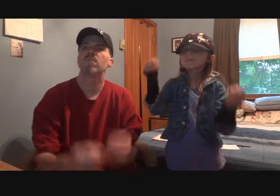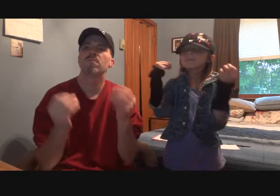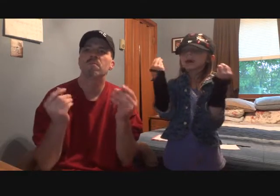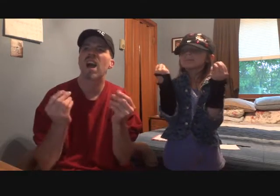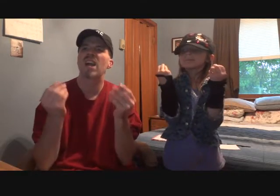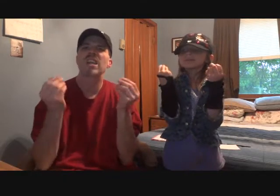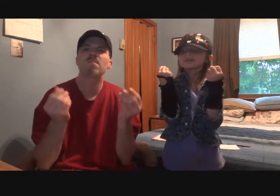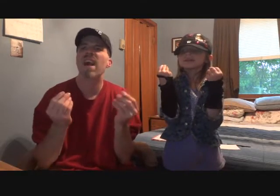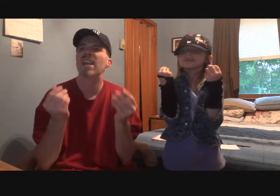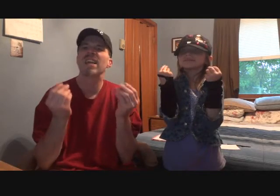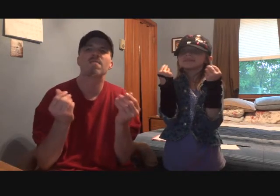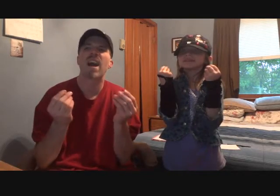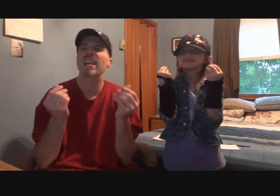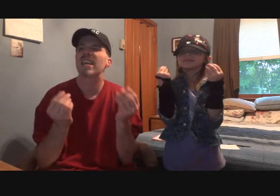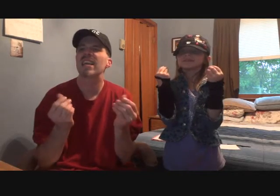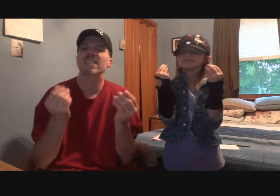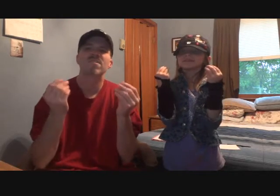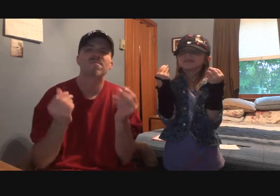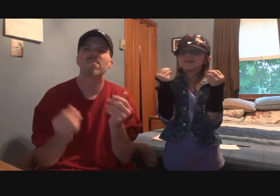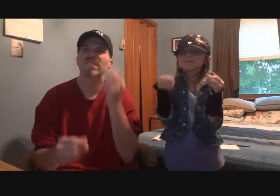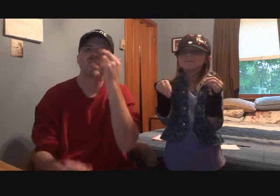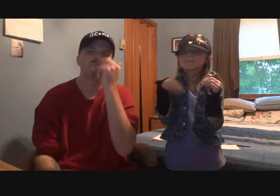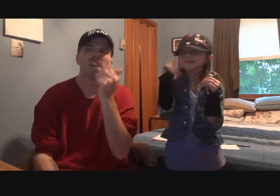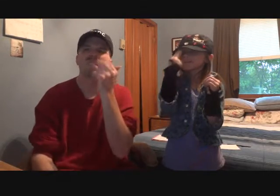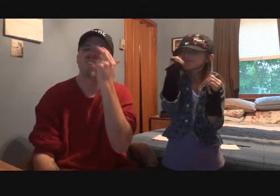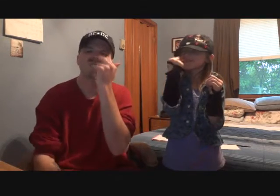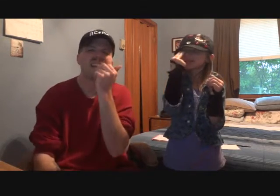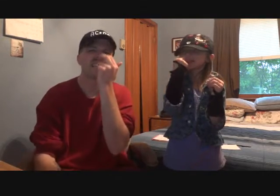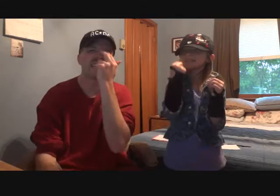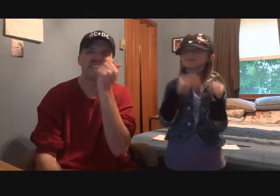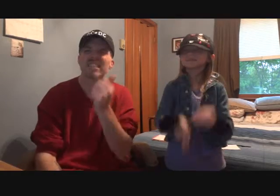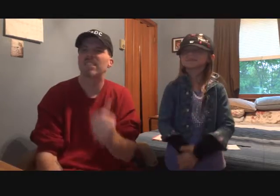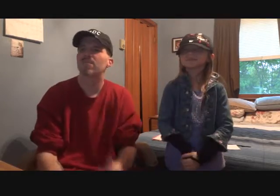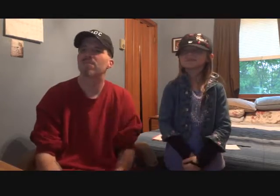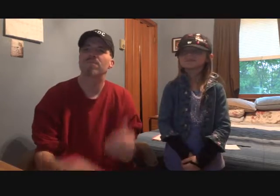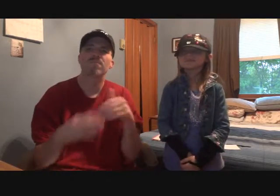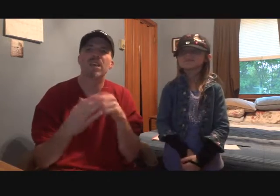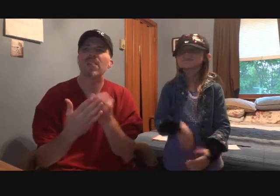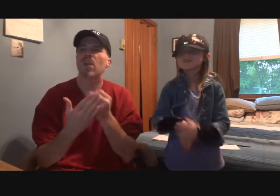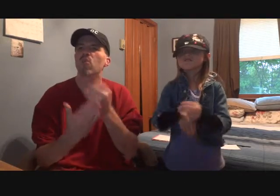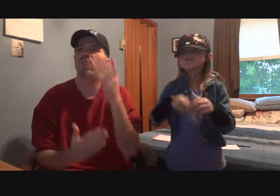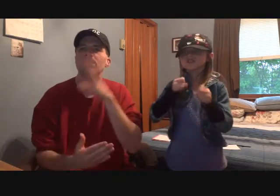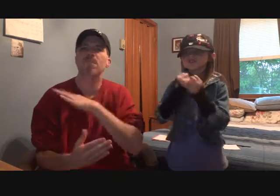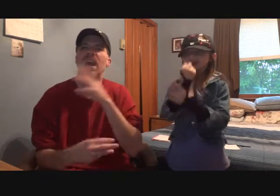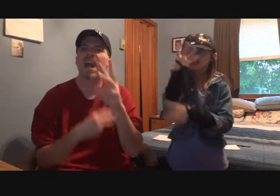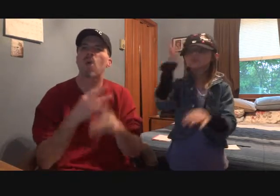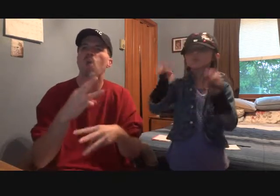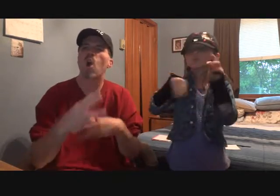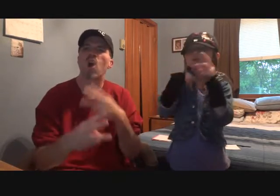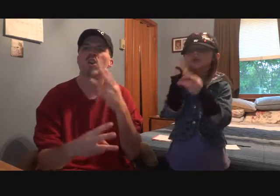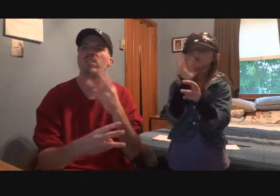Money, money, money Must be funny In the rich man's world